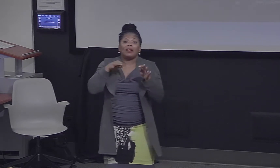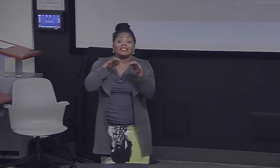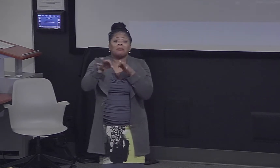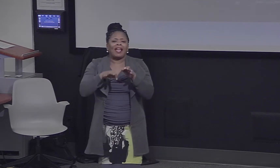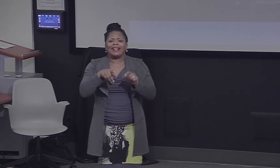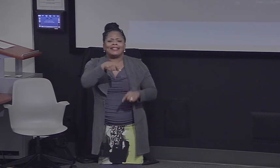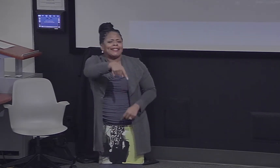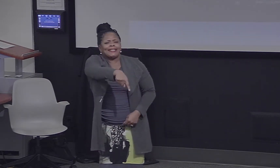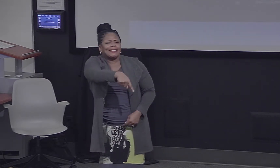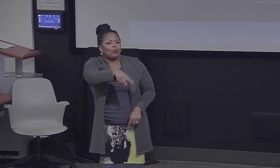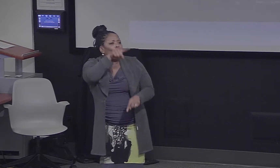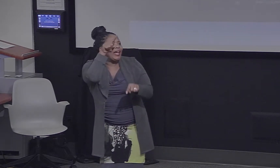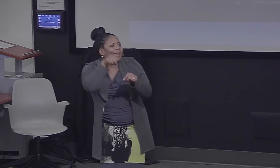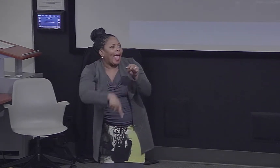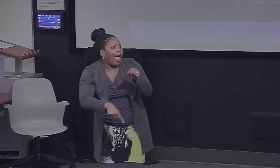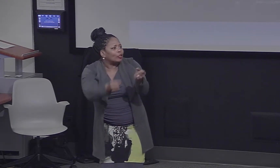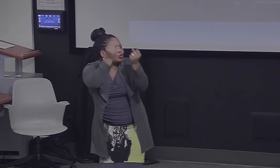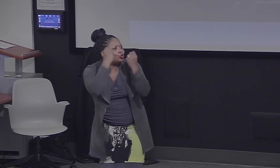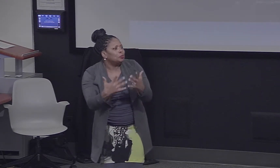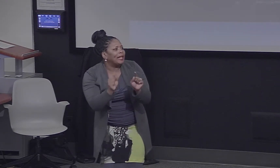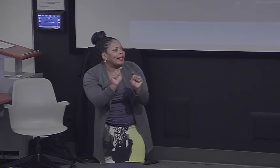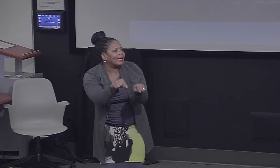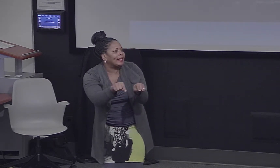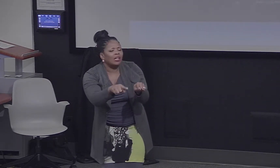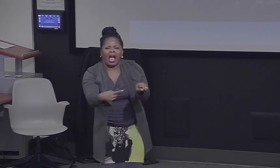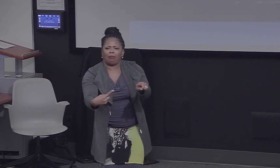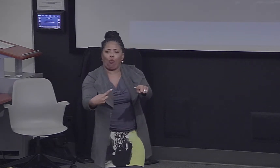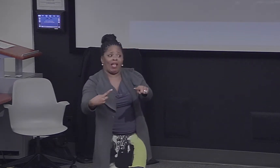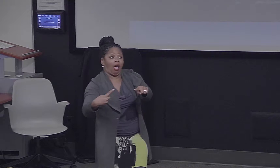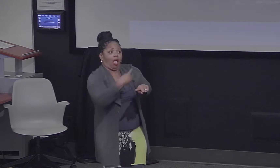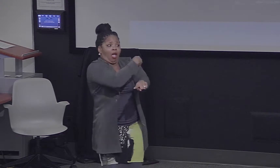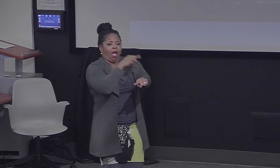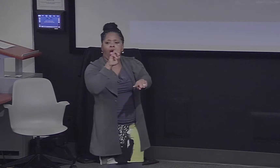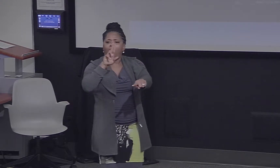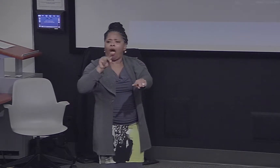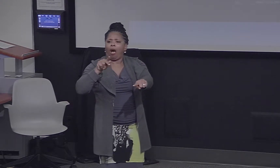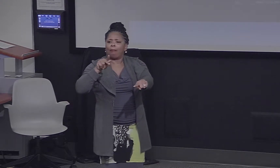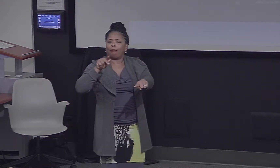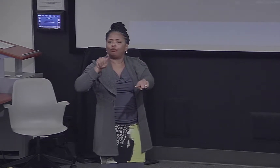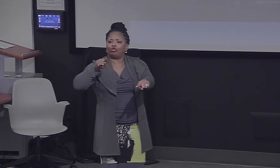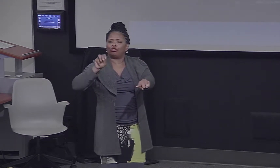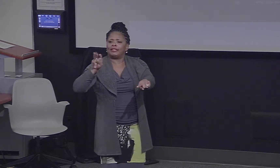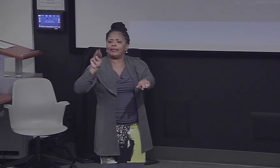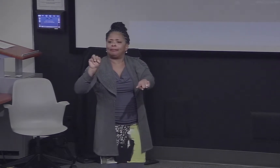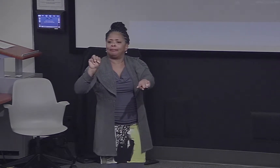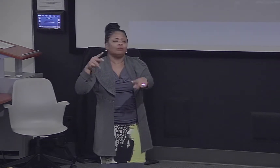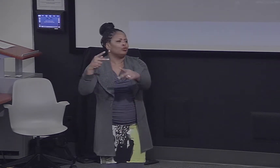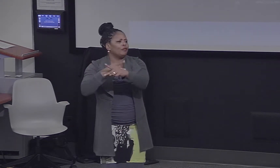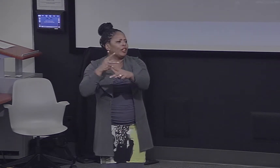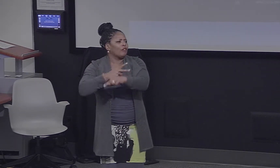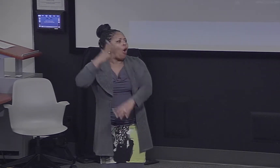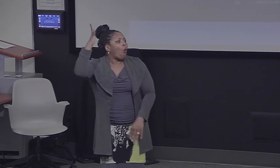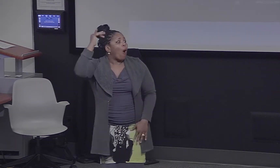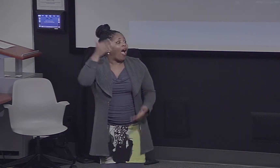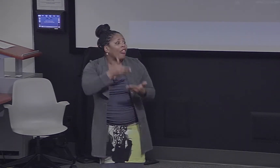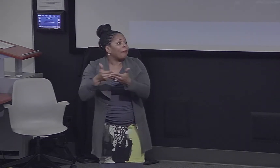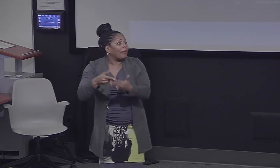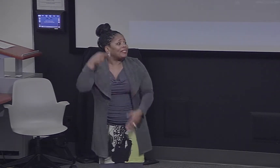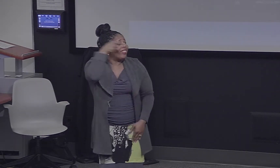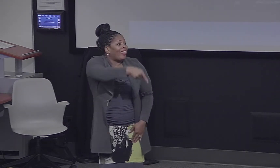are saying, what are you doing? There are more babies. But she said, no, there's just too many babies. I'm going to start walking upstream. I need to figure